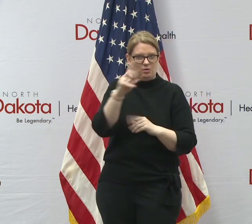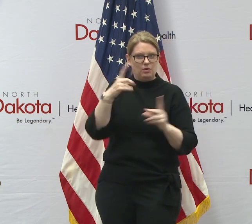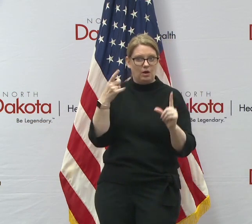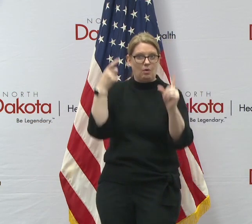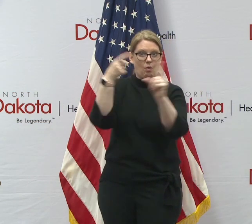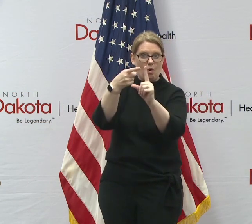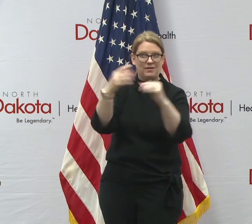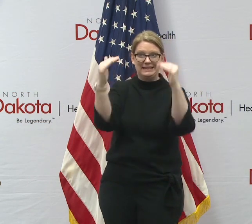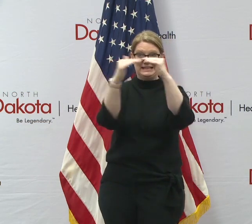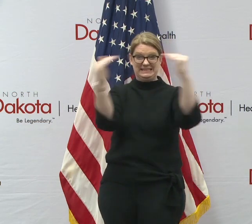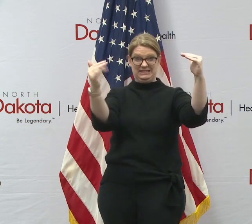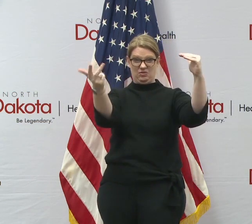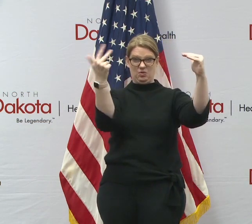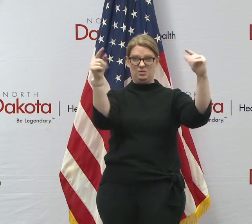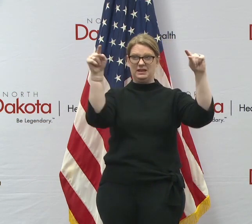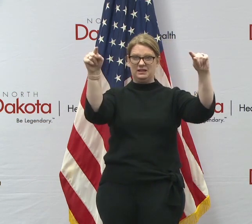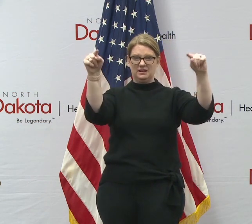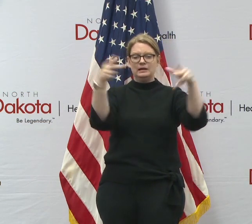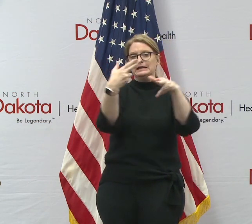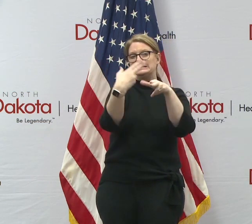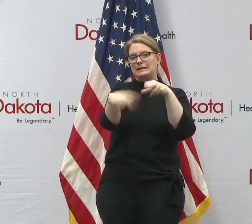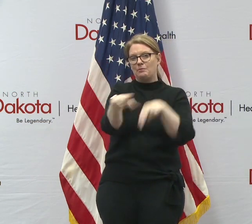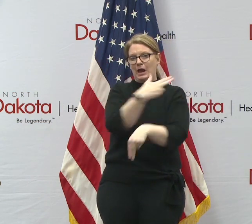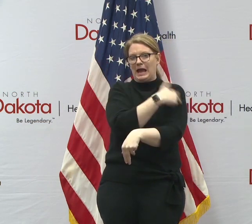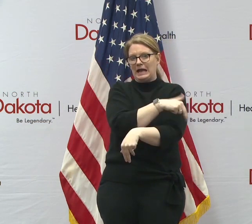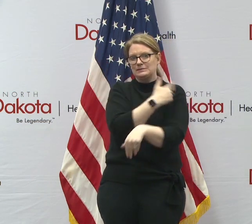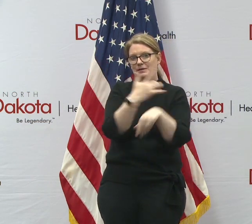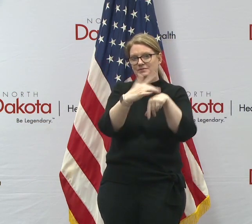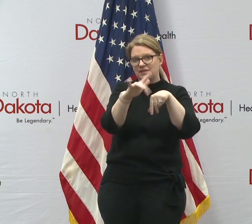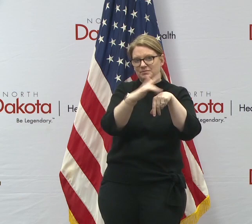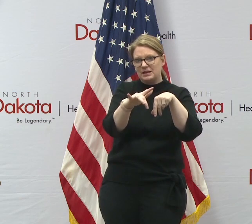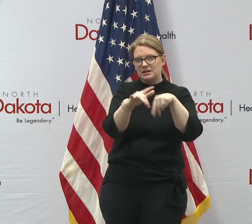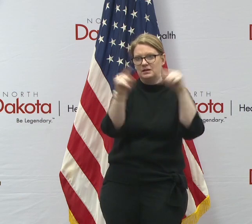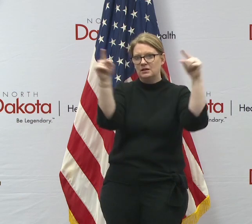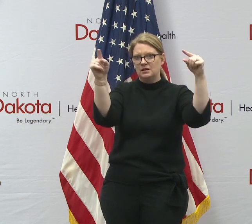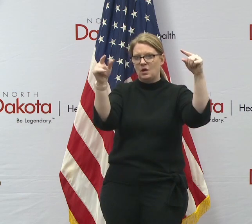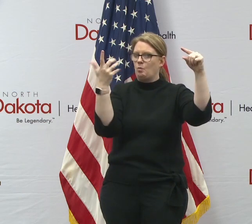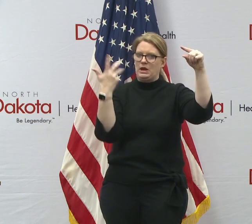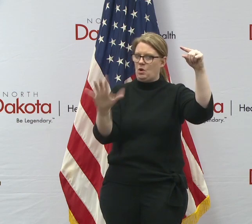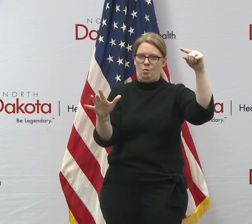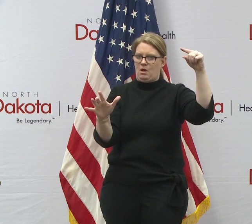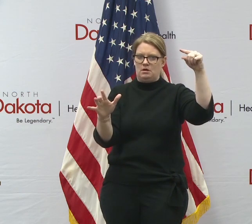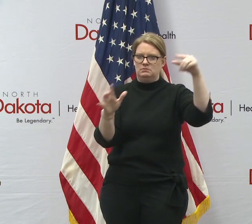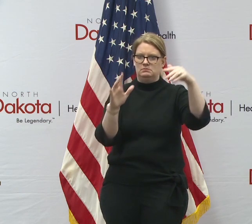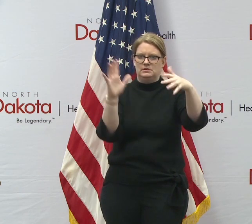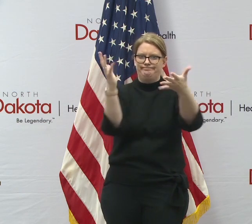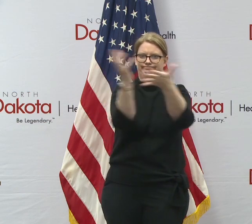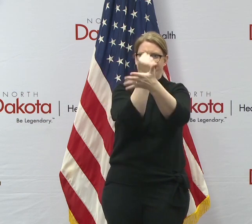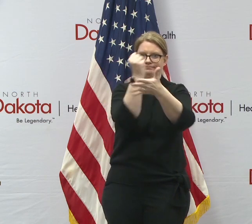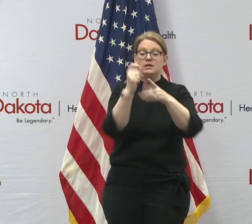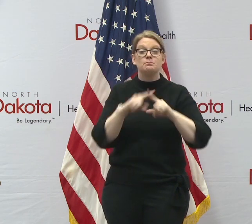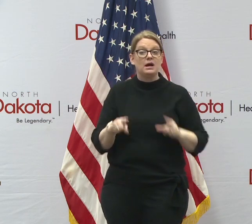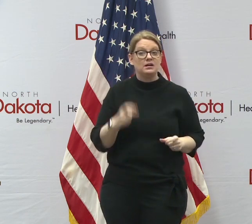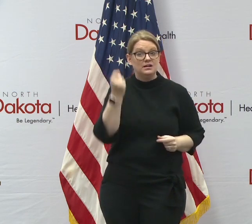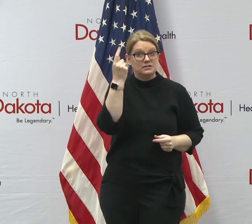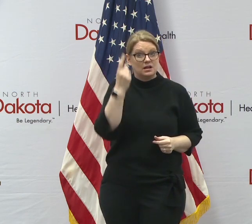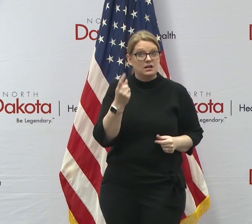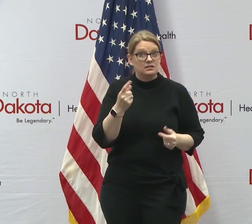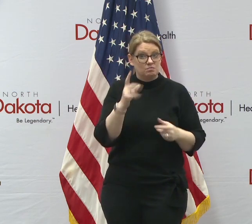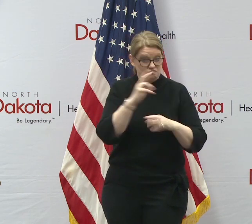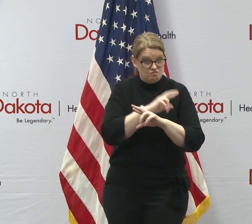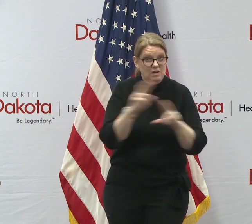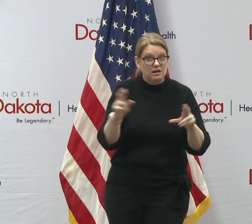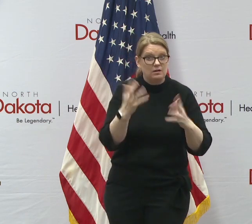Tier 3 for us, that the temporary hospital capacity is stuff we never have to set foot in. The goal would be that we're ready if we need it, but